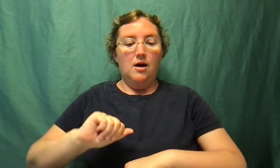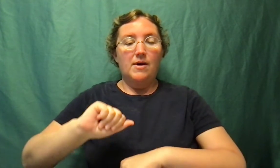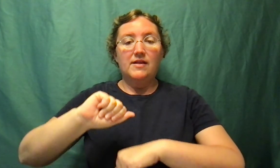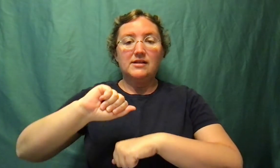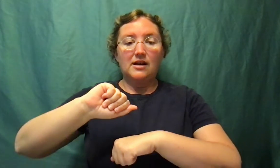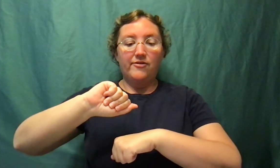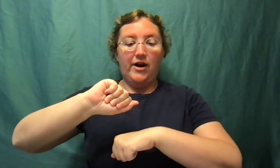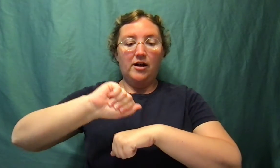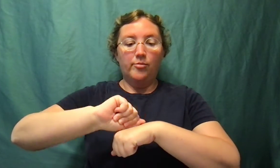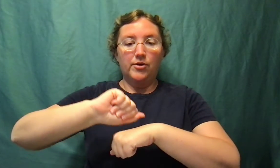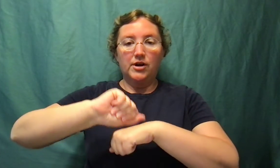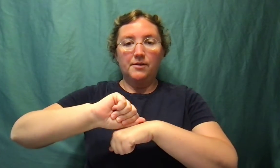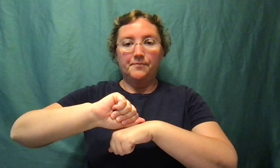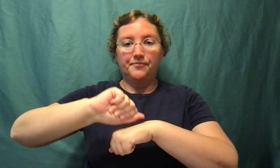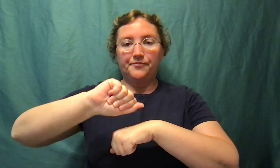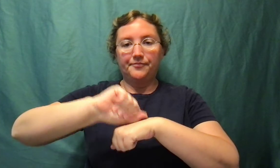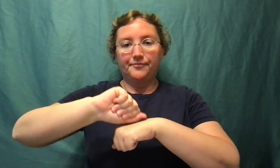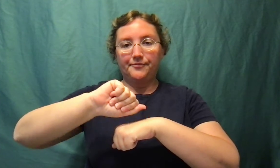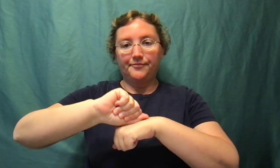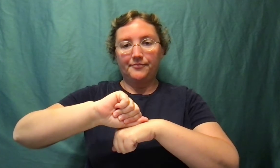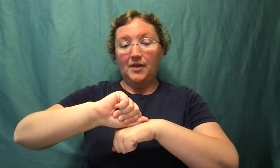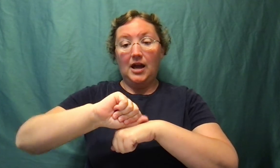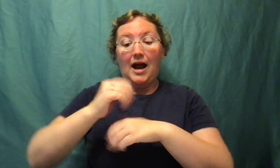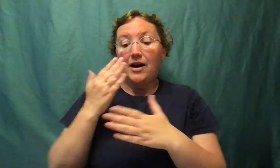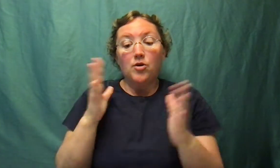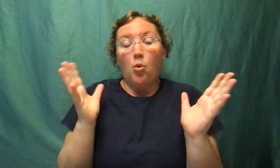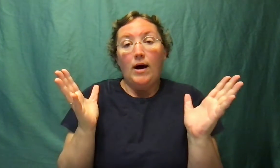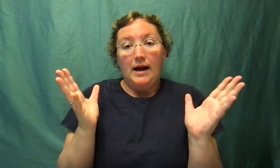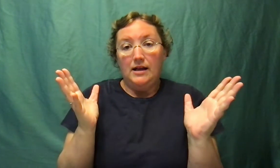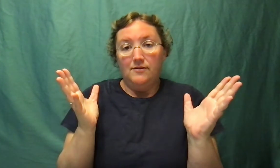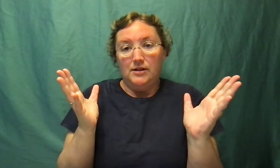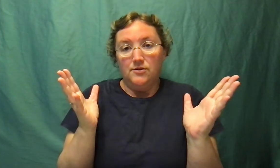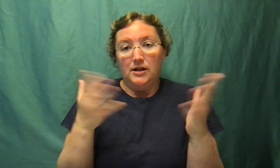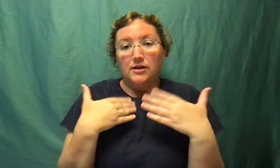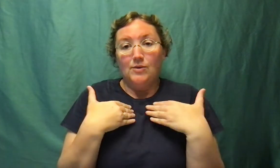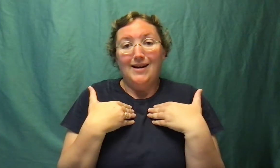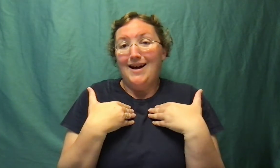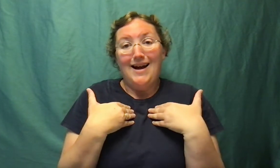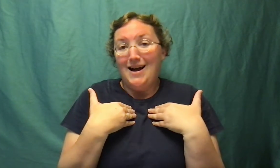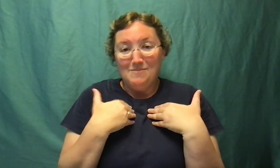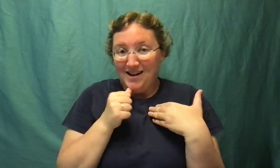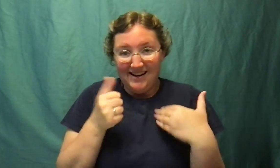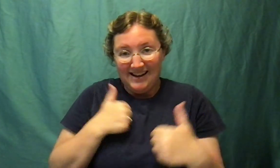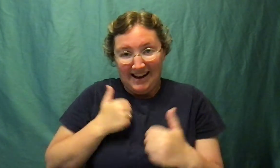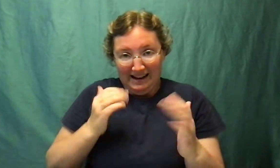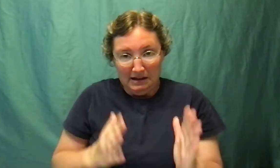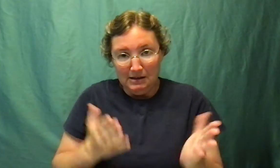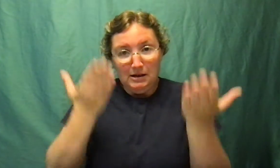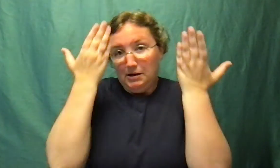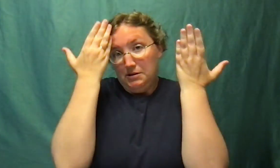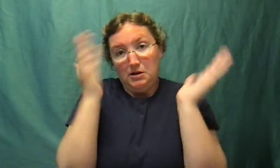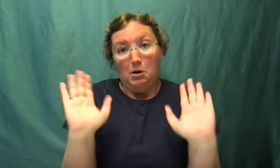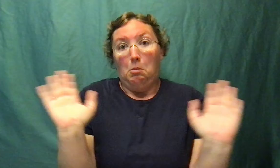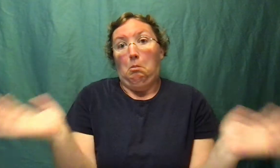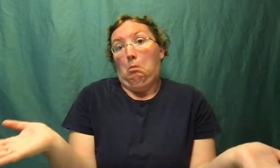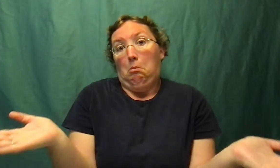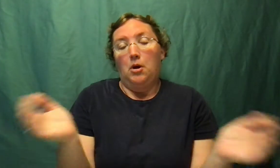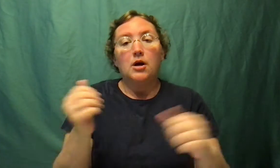it. The sign for Alberta, and I don't know why any of these are signed this way. I'm not Canadian, so,